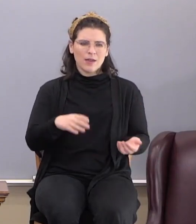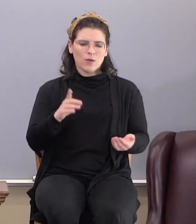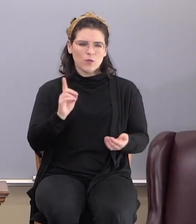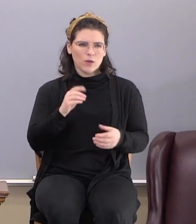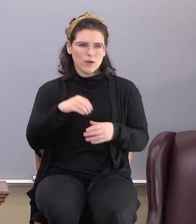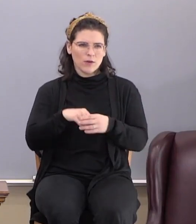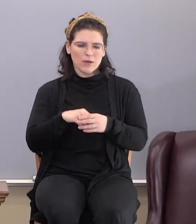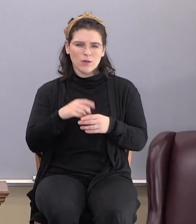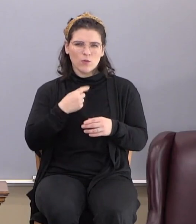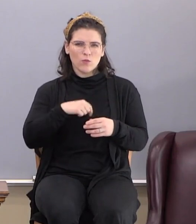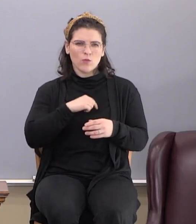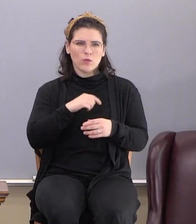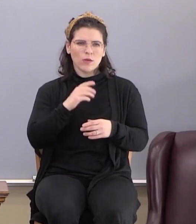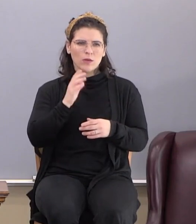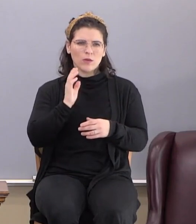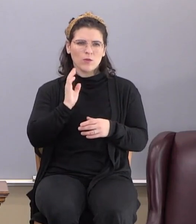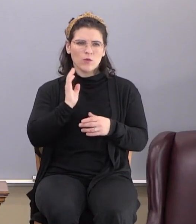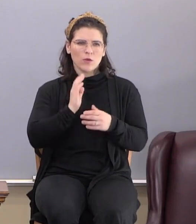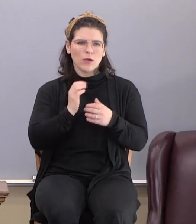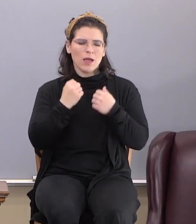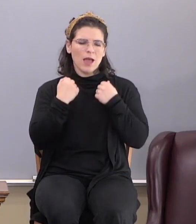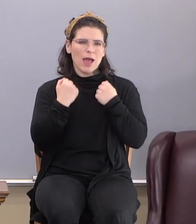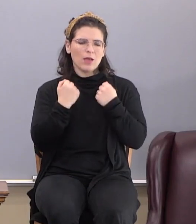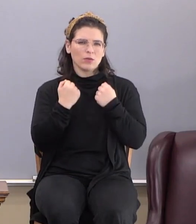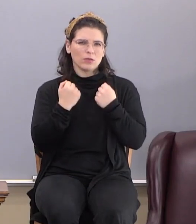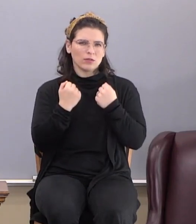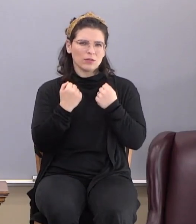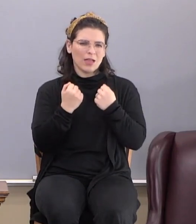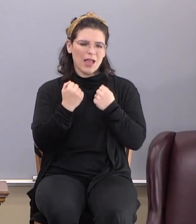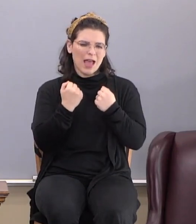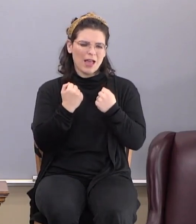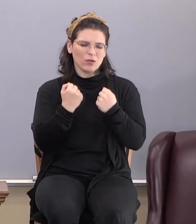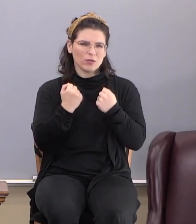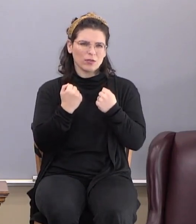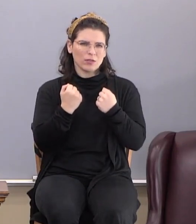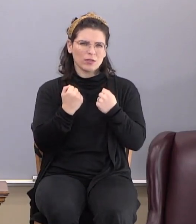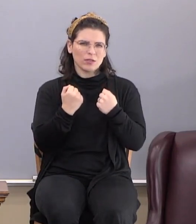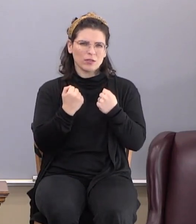wherein we were what? Held. You see that? Held.